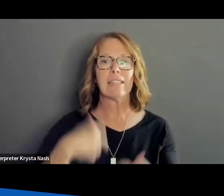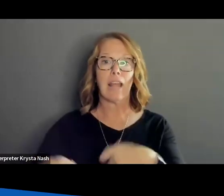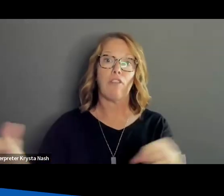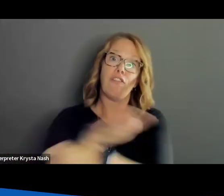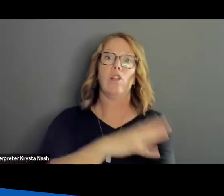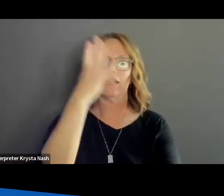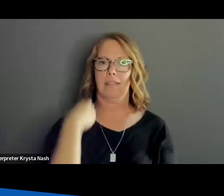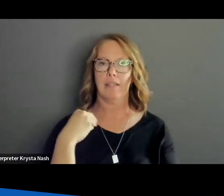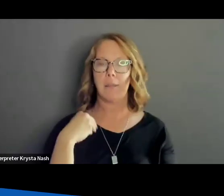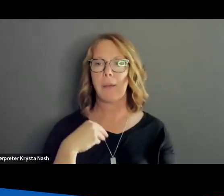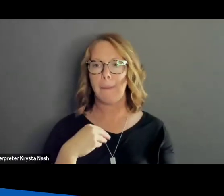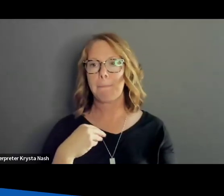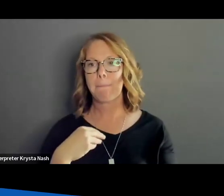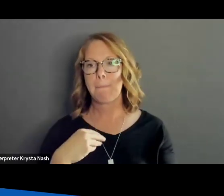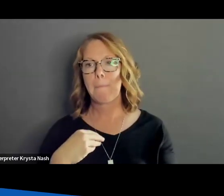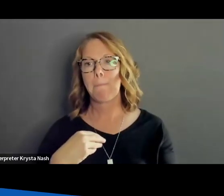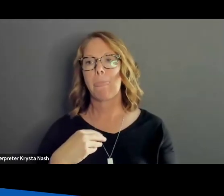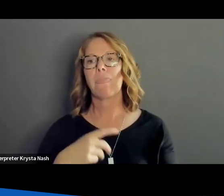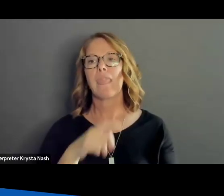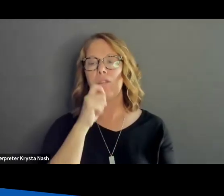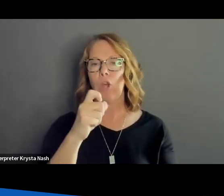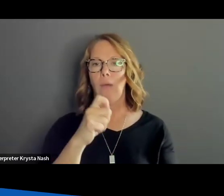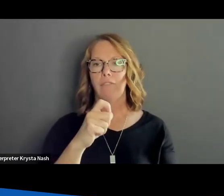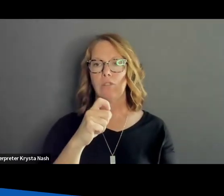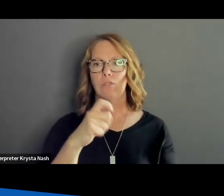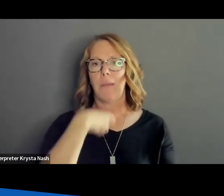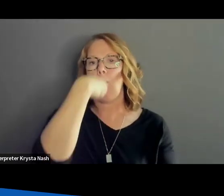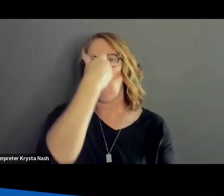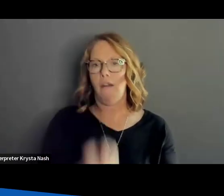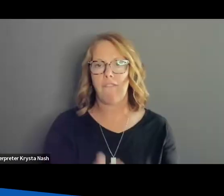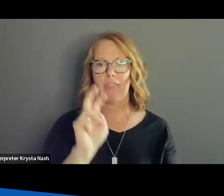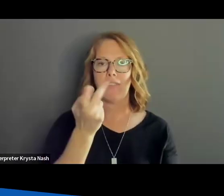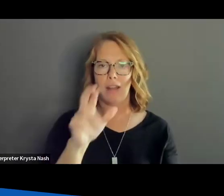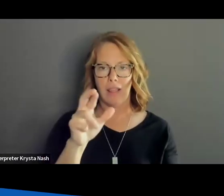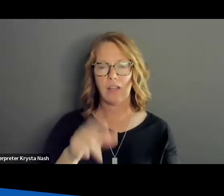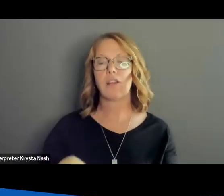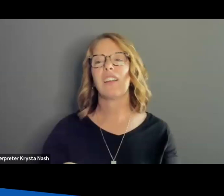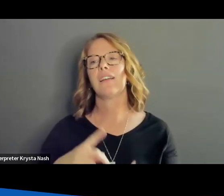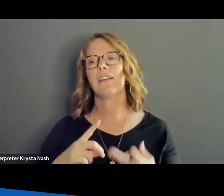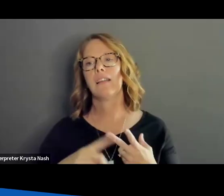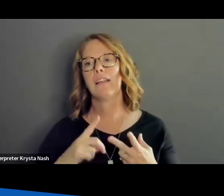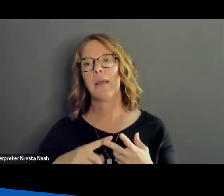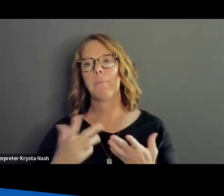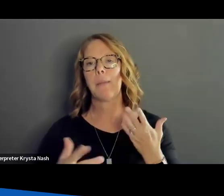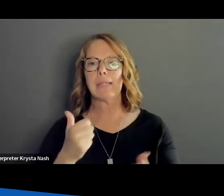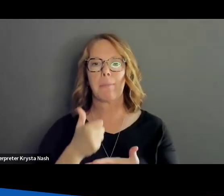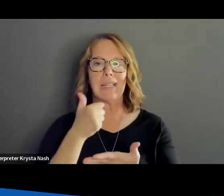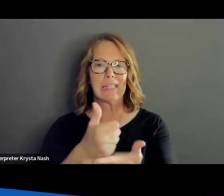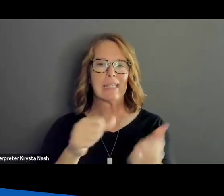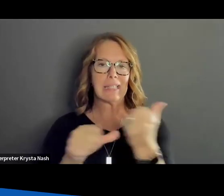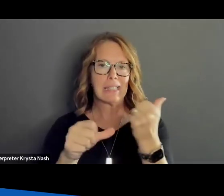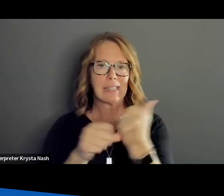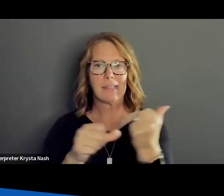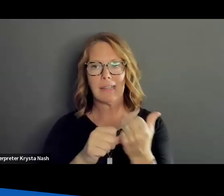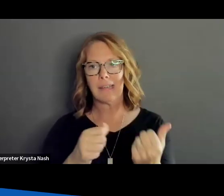find out about because then you won't have to come off the ventilator. They might be able to do some assisted kind of